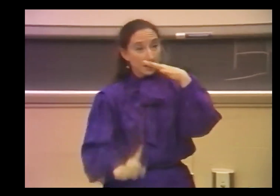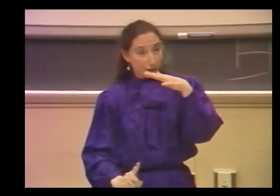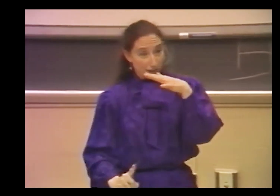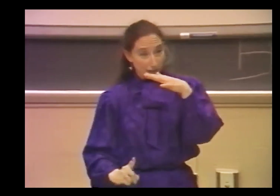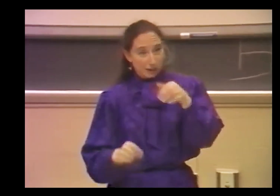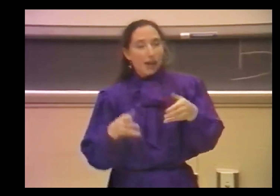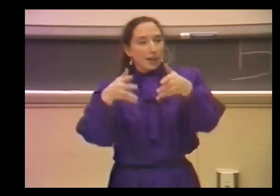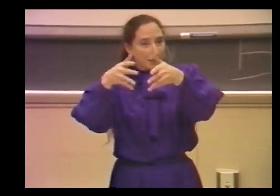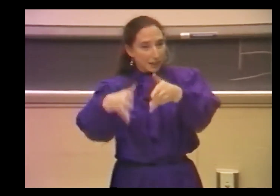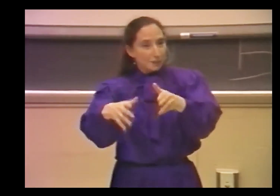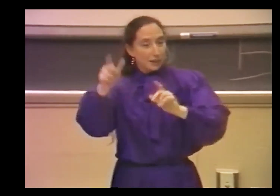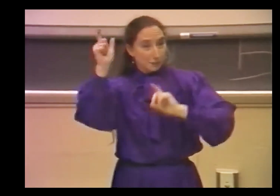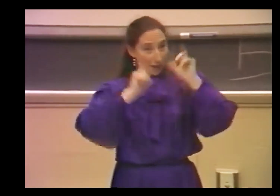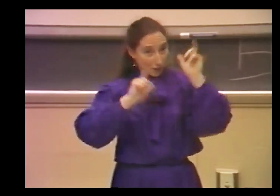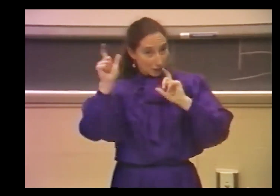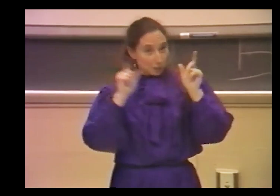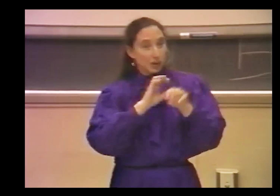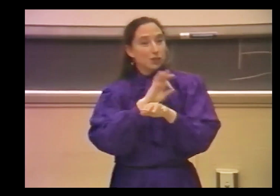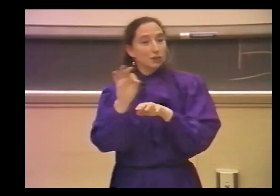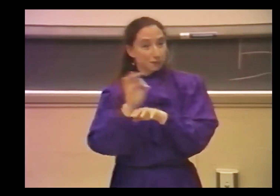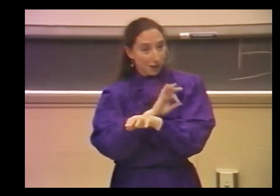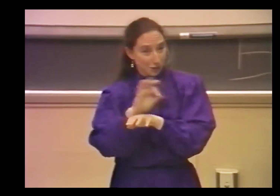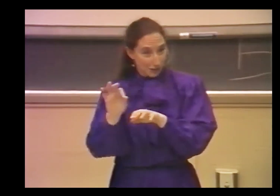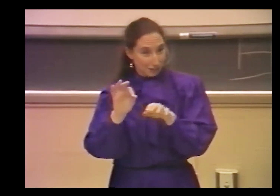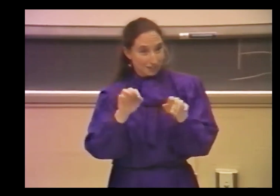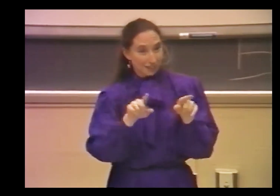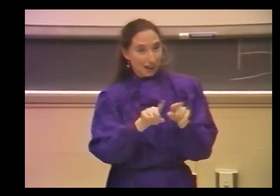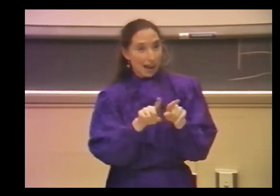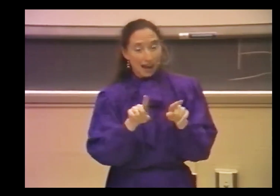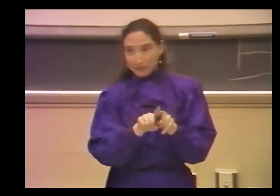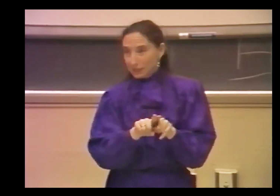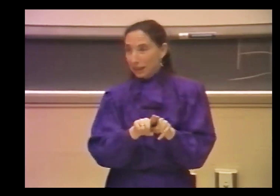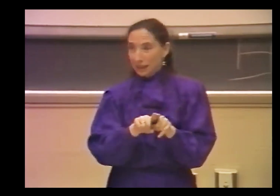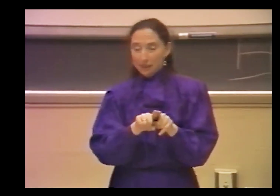disappeared, leaving the facial expression to function as a